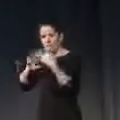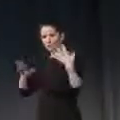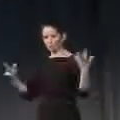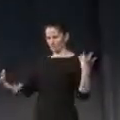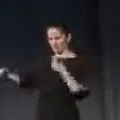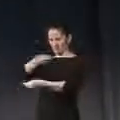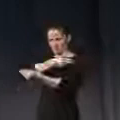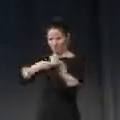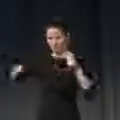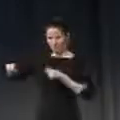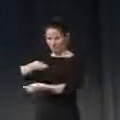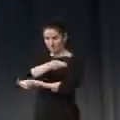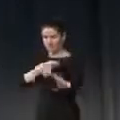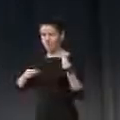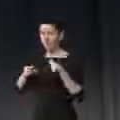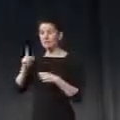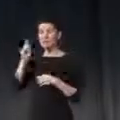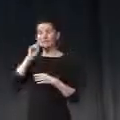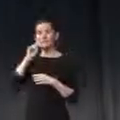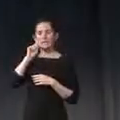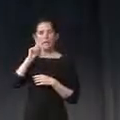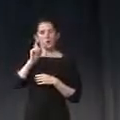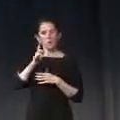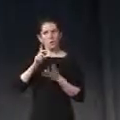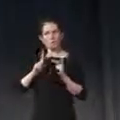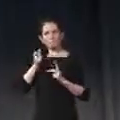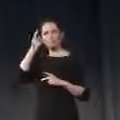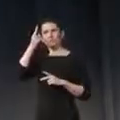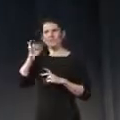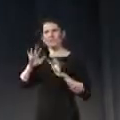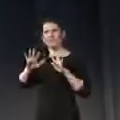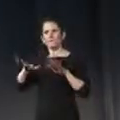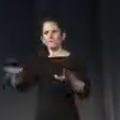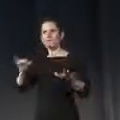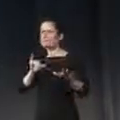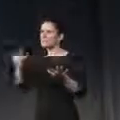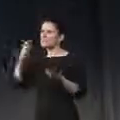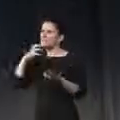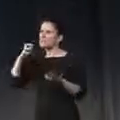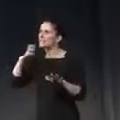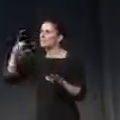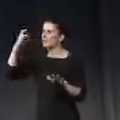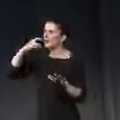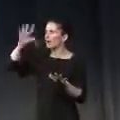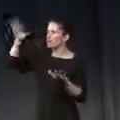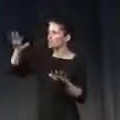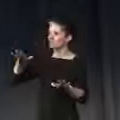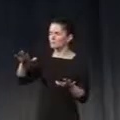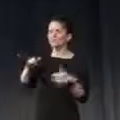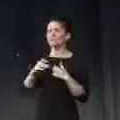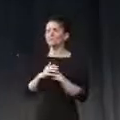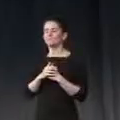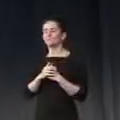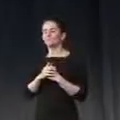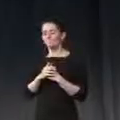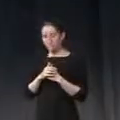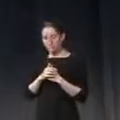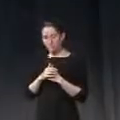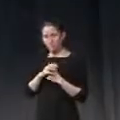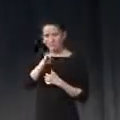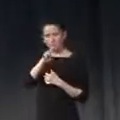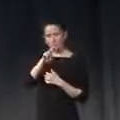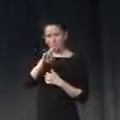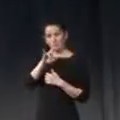a vibratory phenomenon like heat and light. It was medium dependent, thus its media, at first air, water,